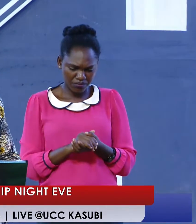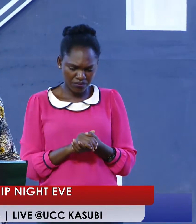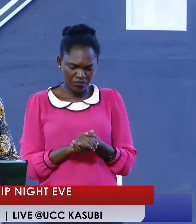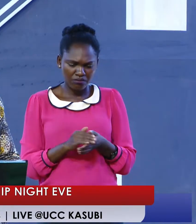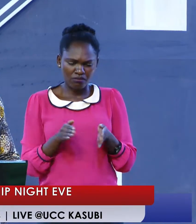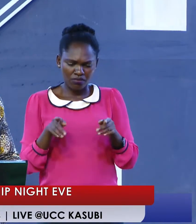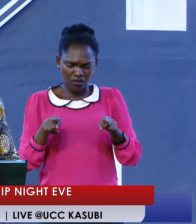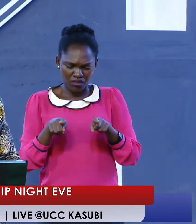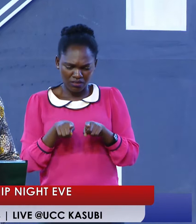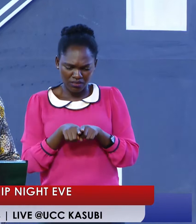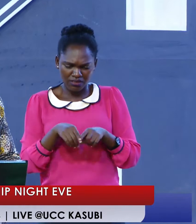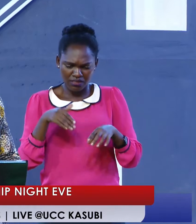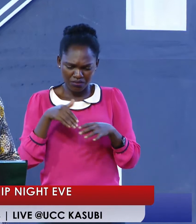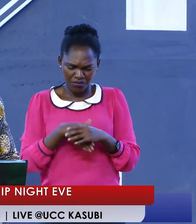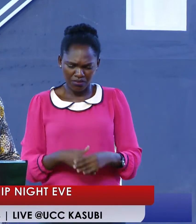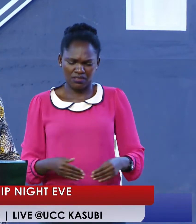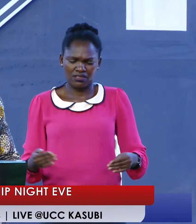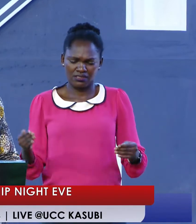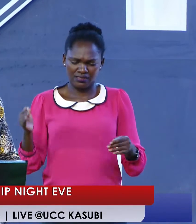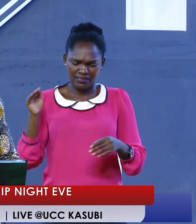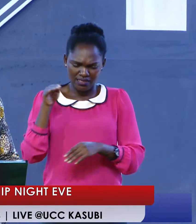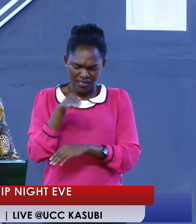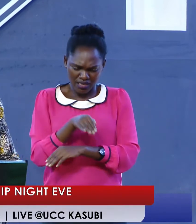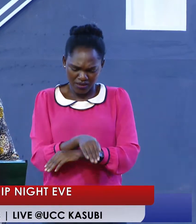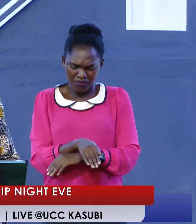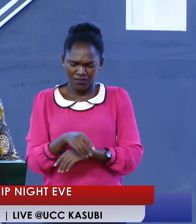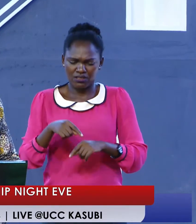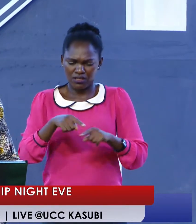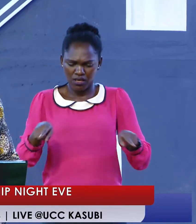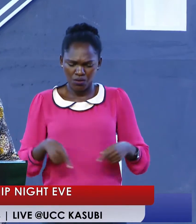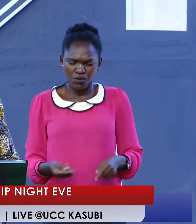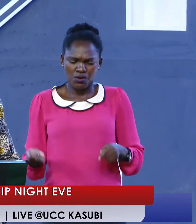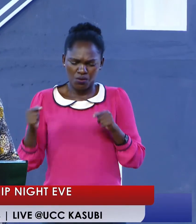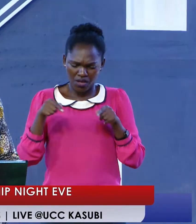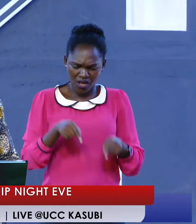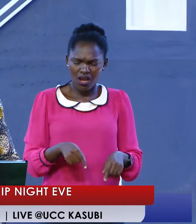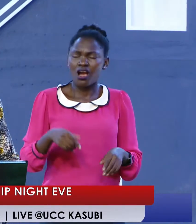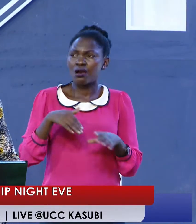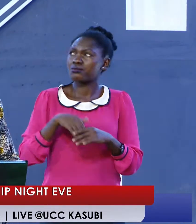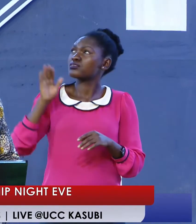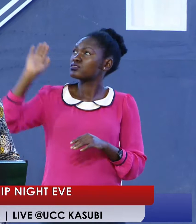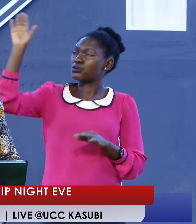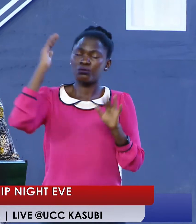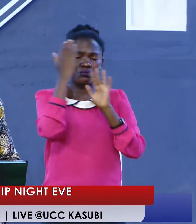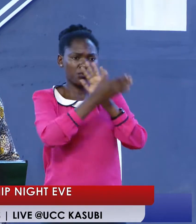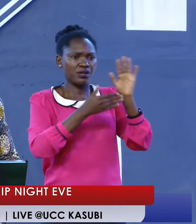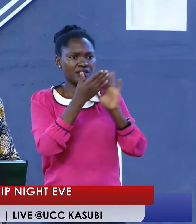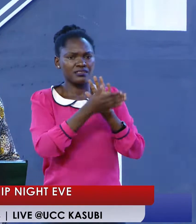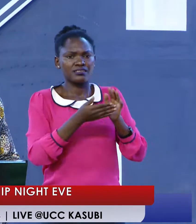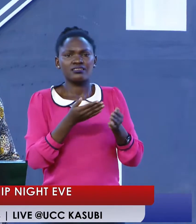Eraka ungezi koru alero tuja joli omuyinza webi intubiona. And this evening we come before you, mighty God.